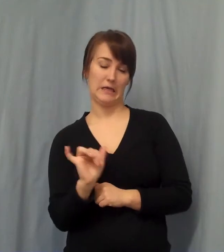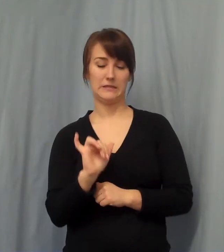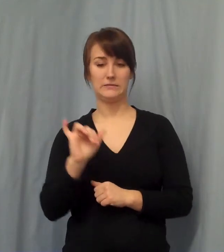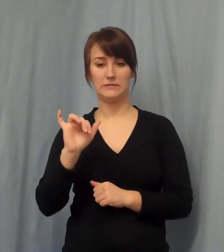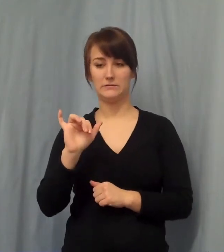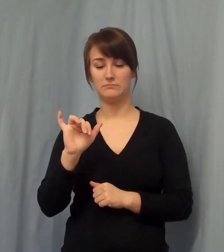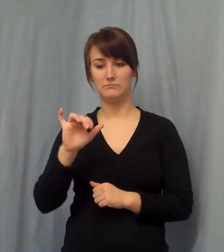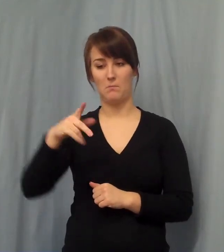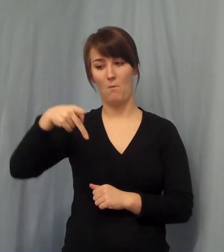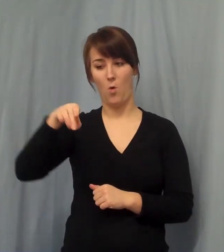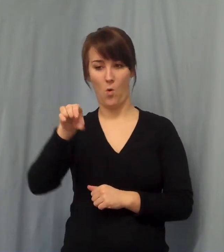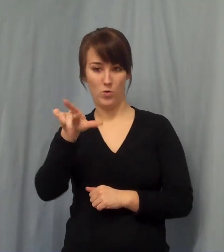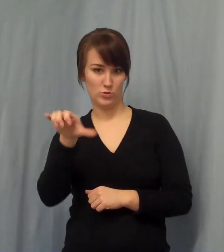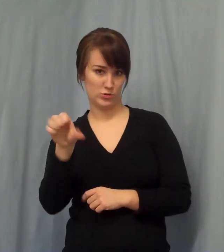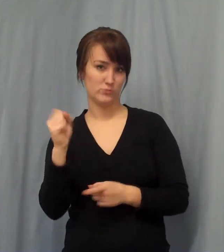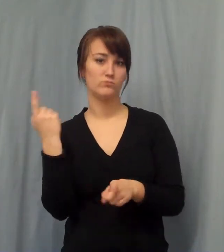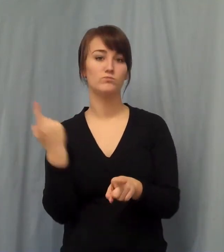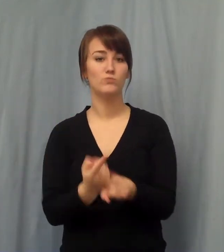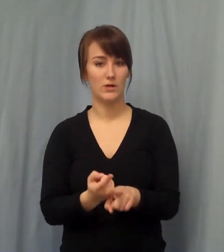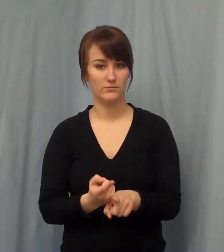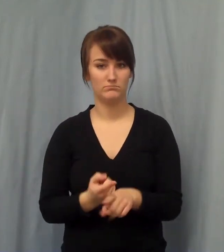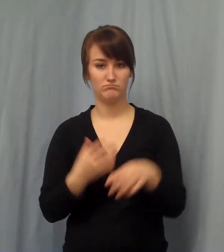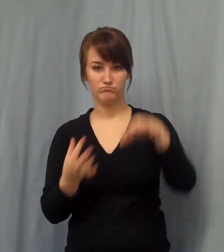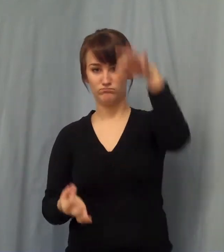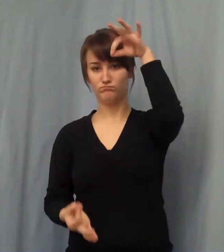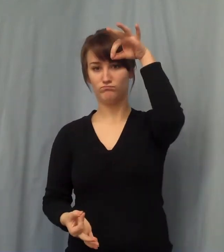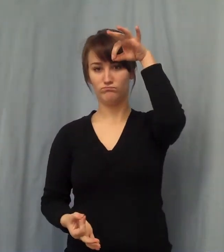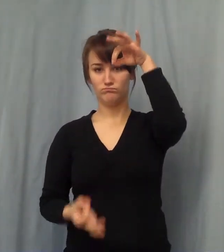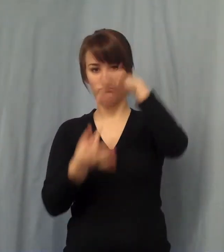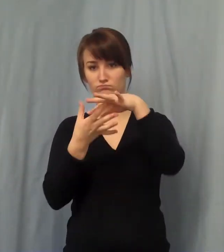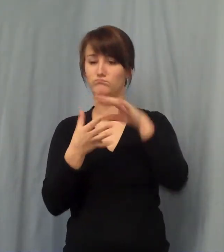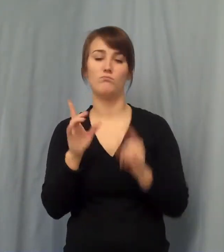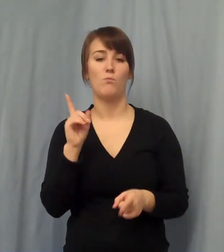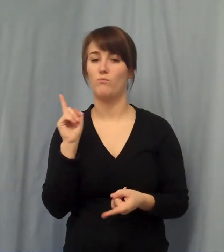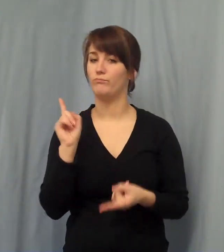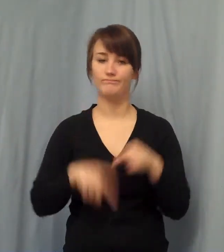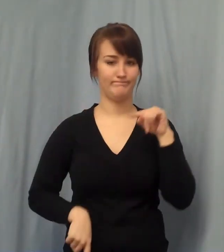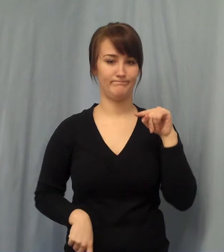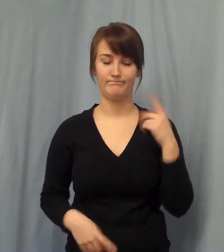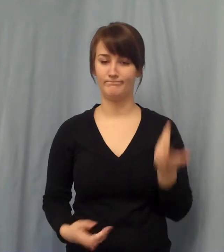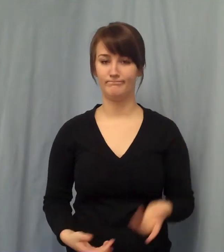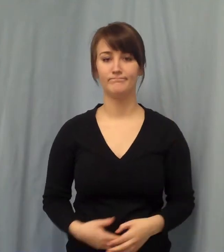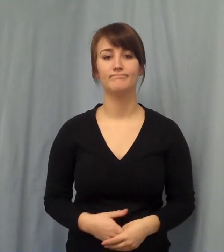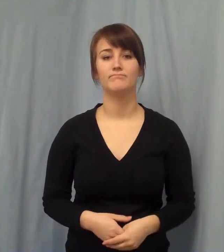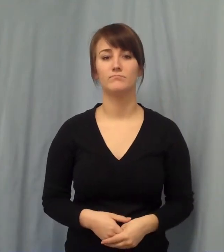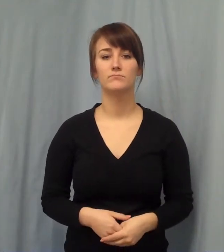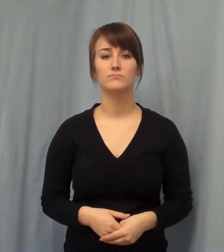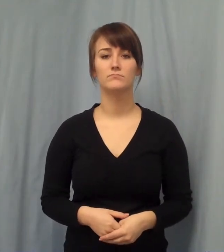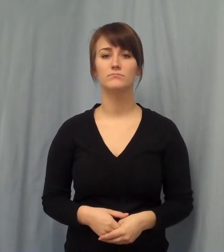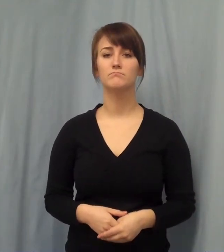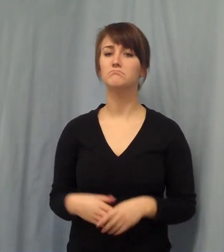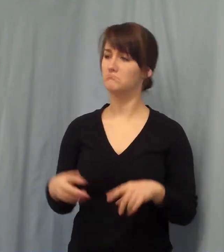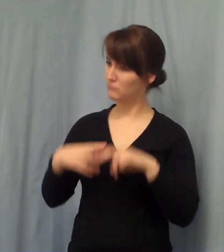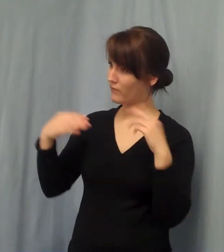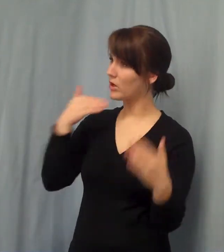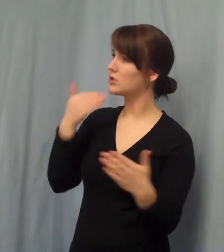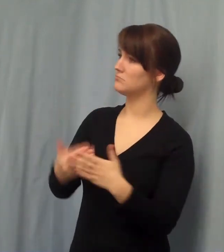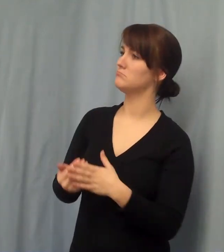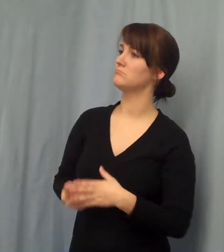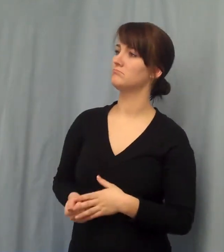Don't put this certain thing on it and lose all its electrons and you won't be able to use it anymore. Very good. All right. This is a very special kind of